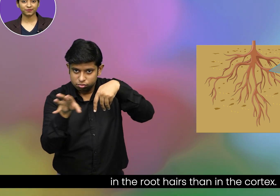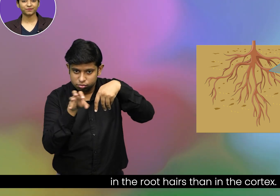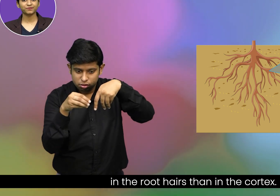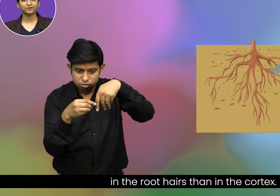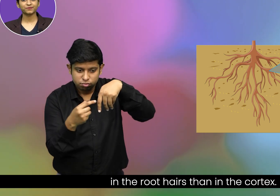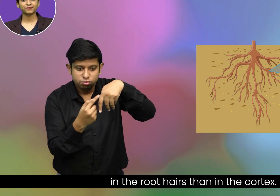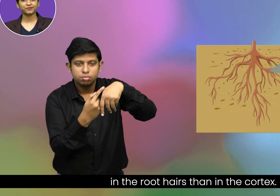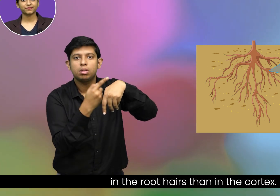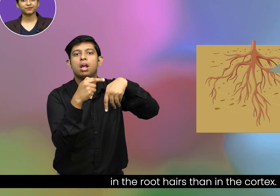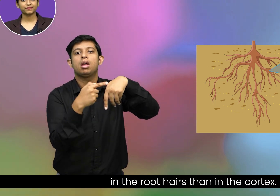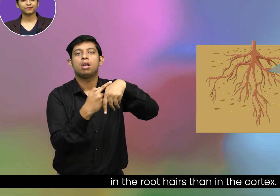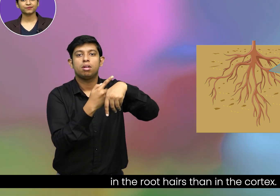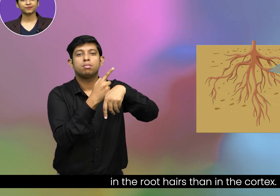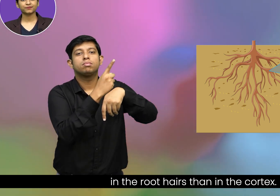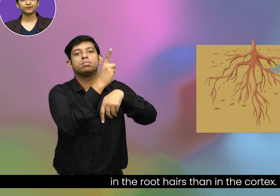cortex.